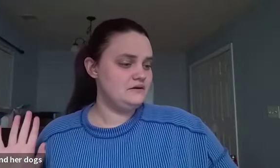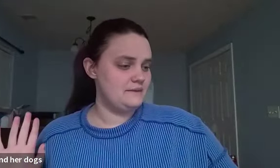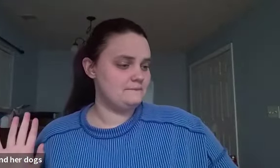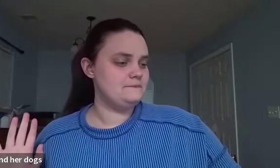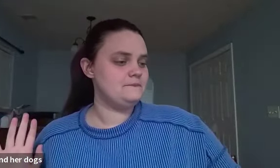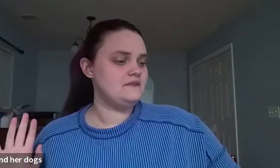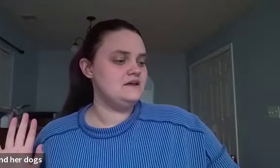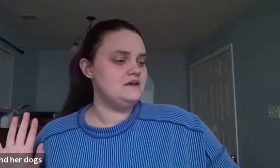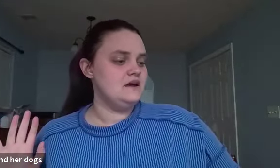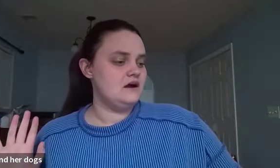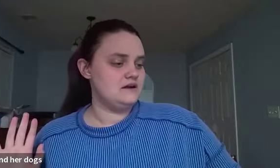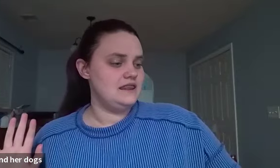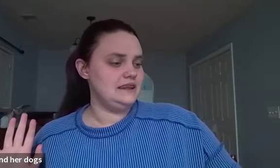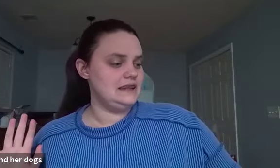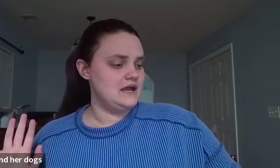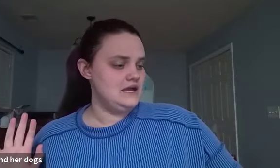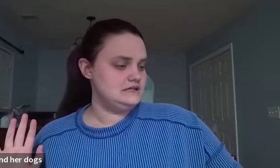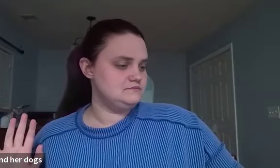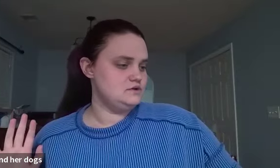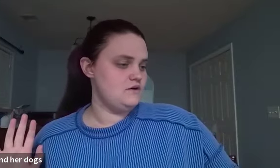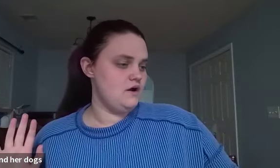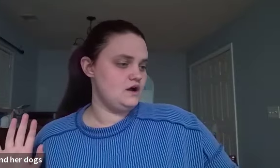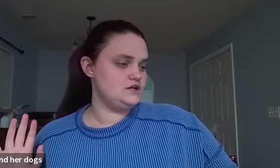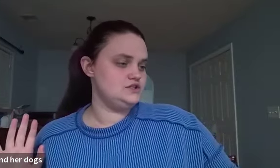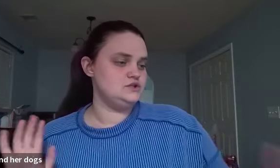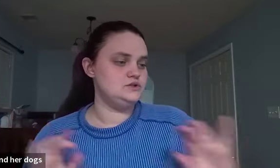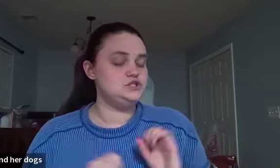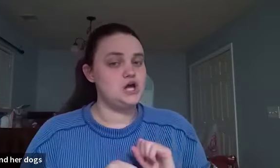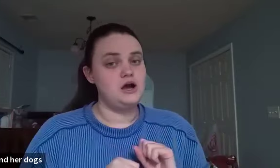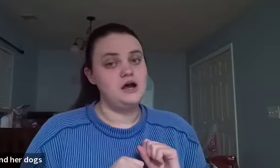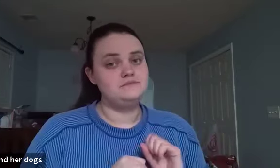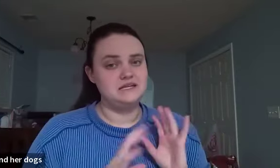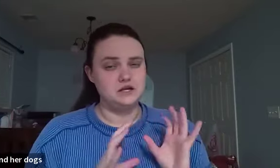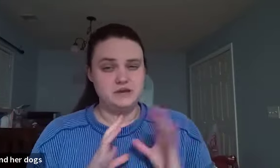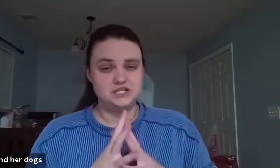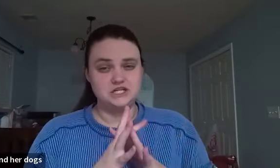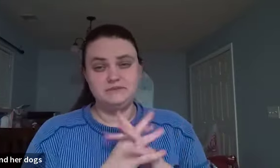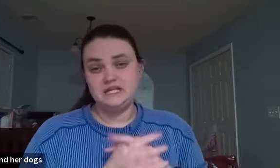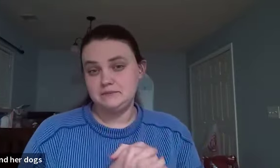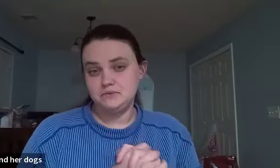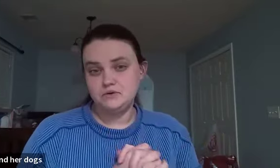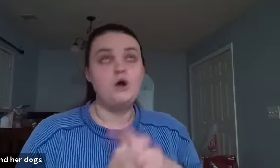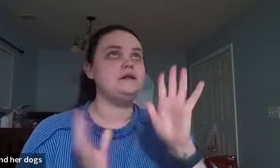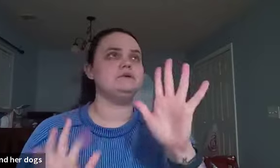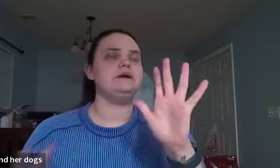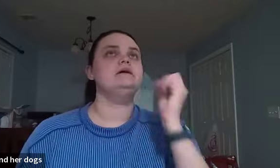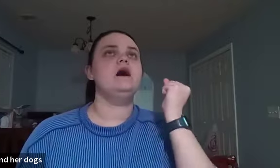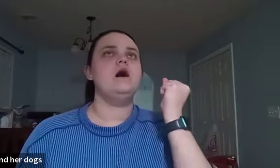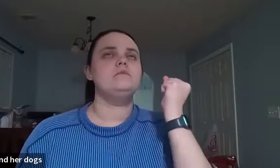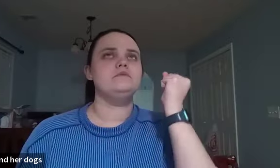Okay. All right, let's move on to jobs and occupation and people. Oh, wait, no, wait.